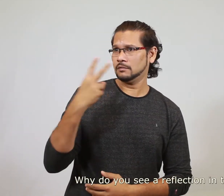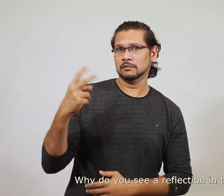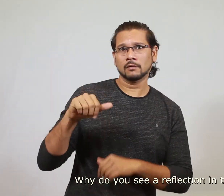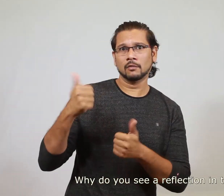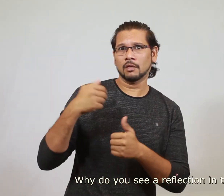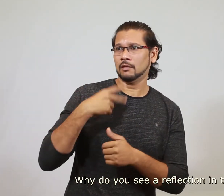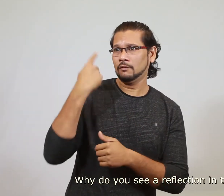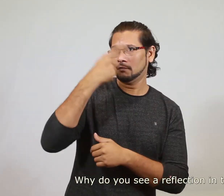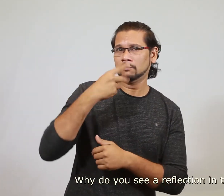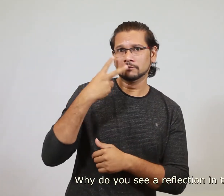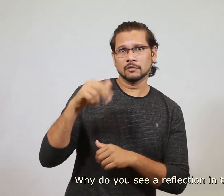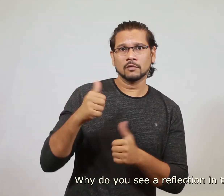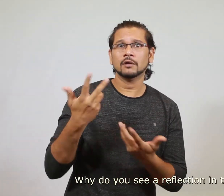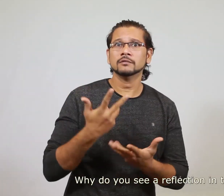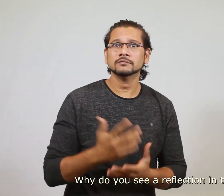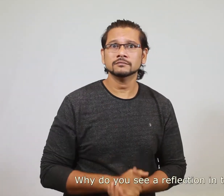Why do you see a reflection in the mirror?